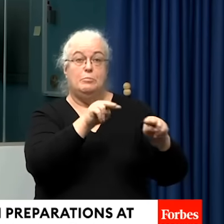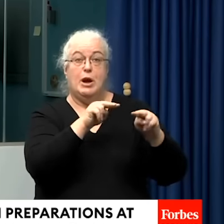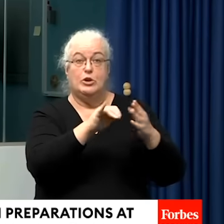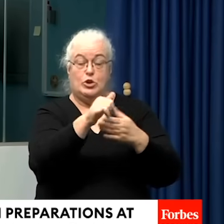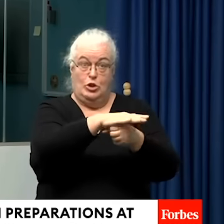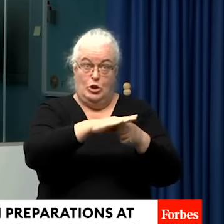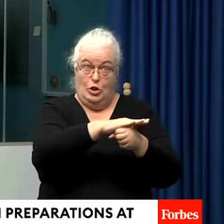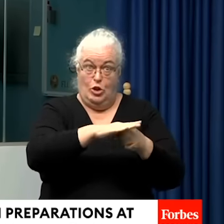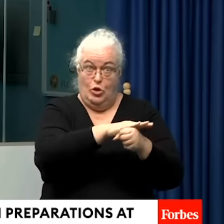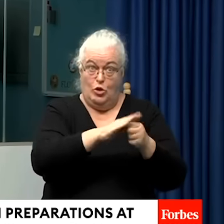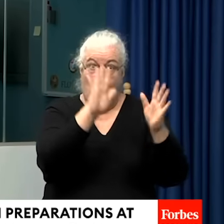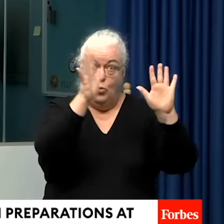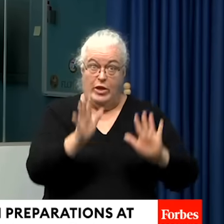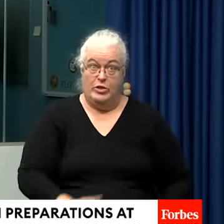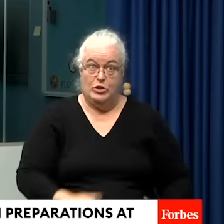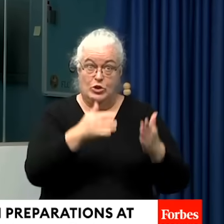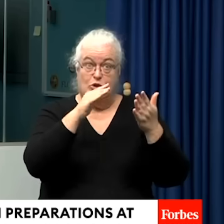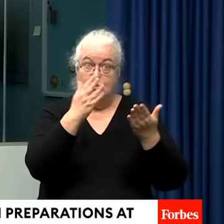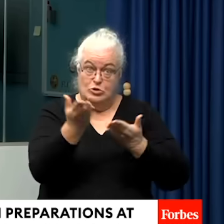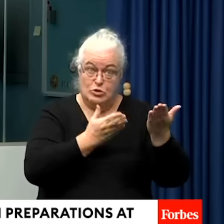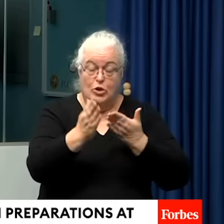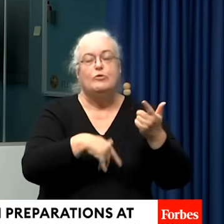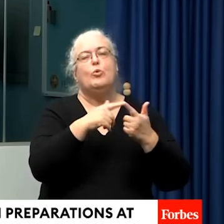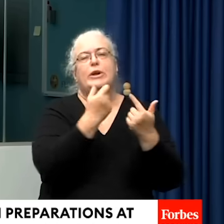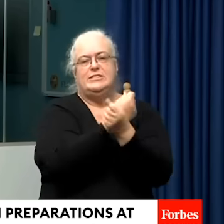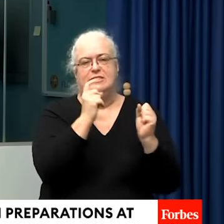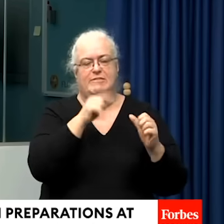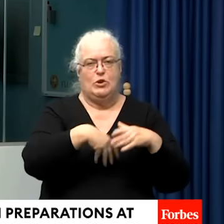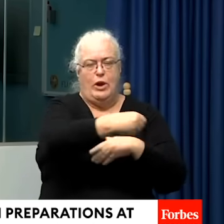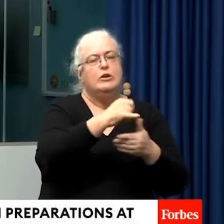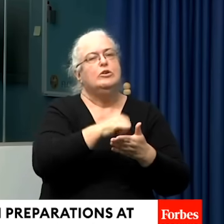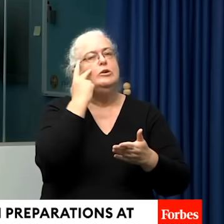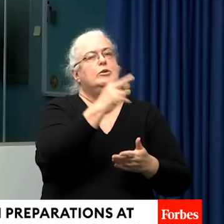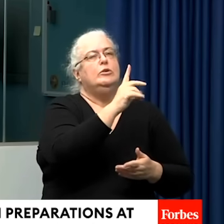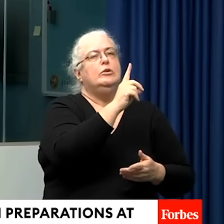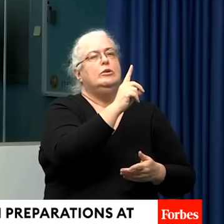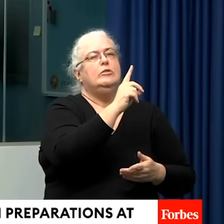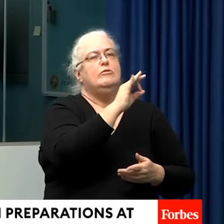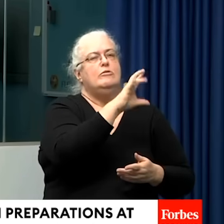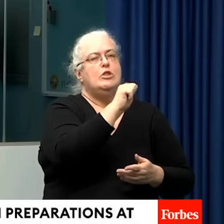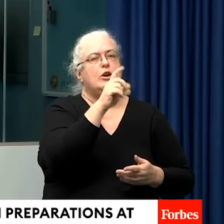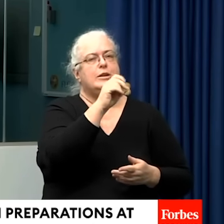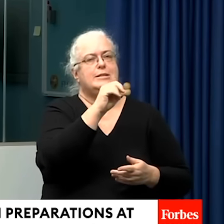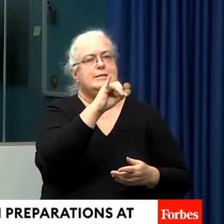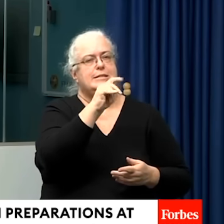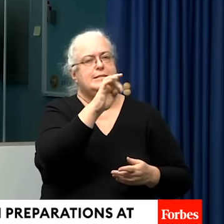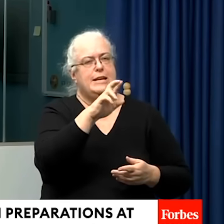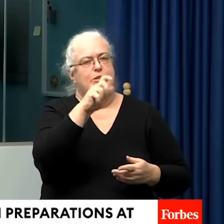local weather service for updates on when it is safe to go outside. You can visit floridadisaster.org or follow